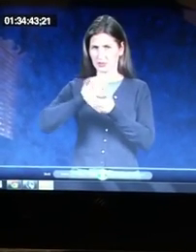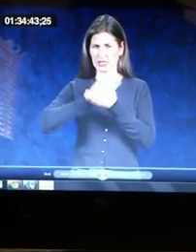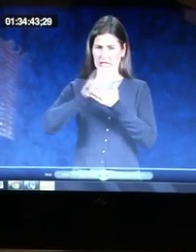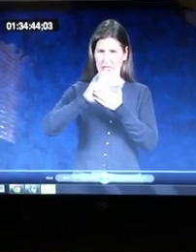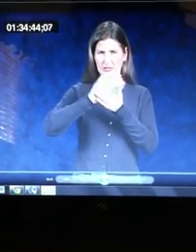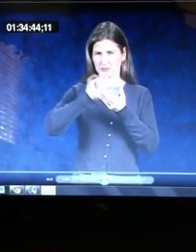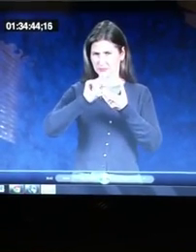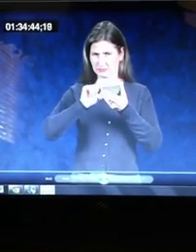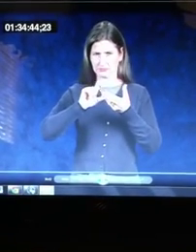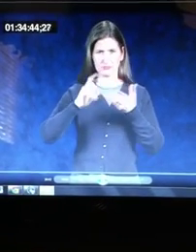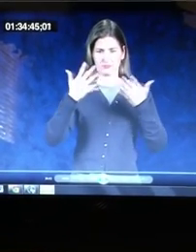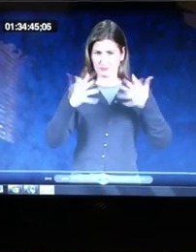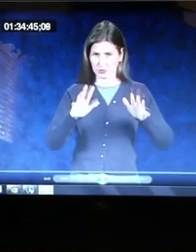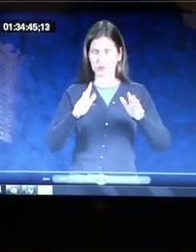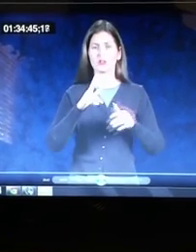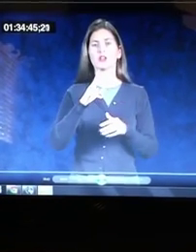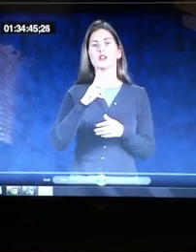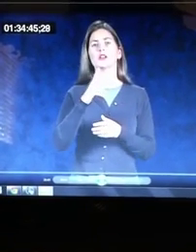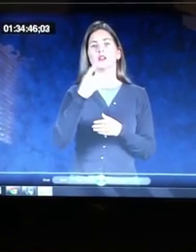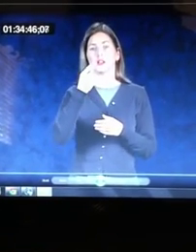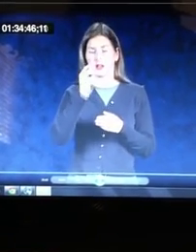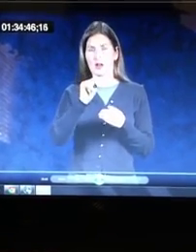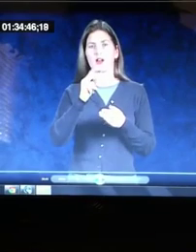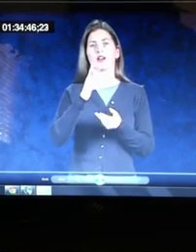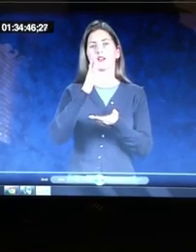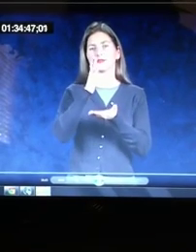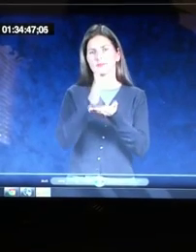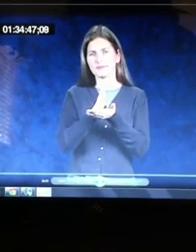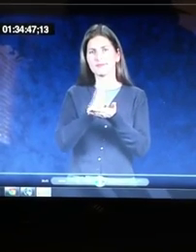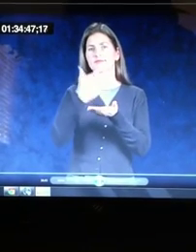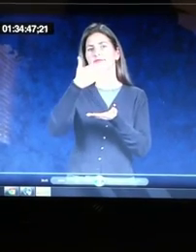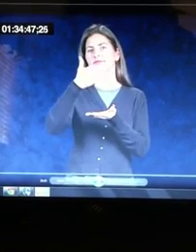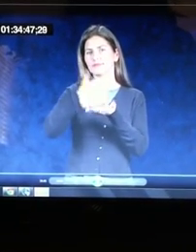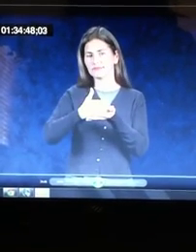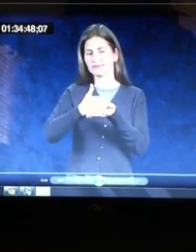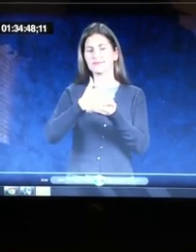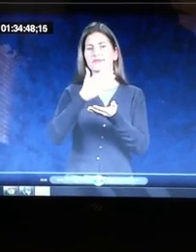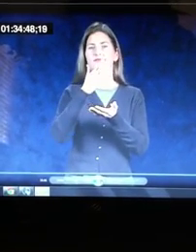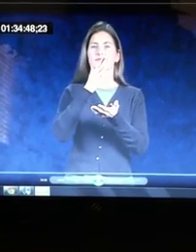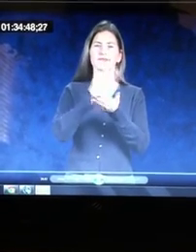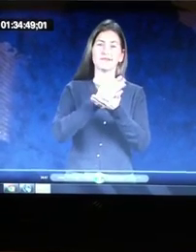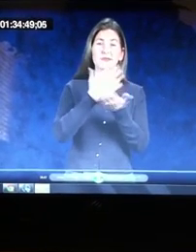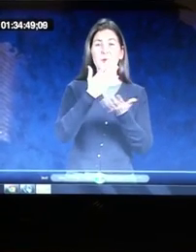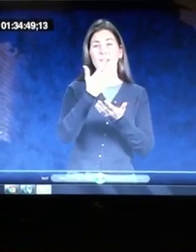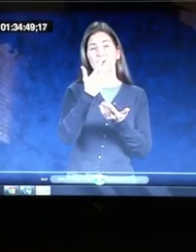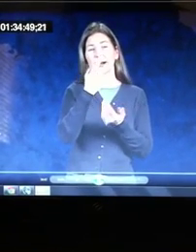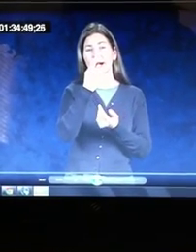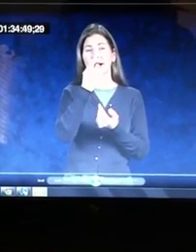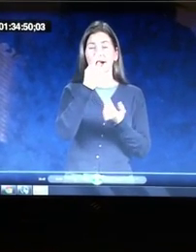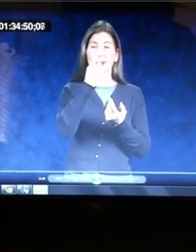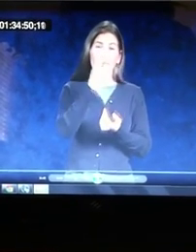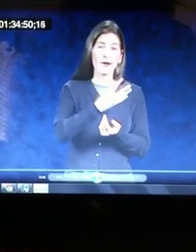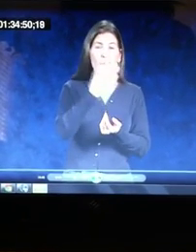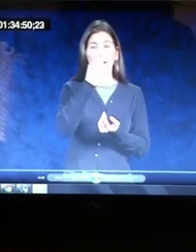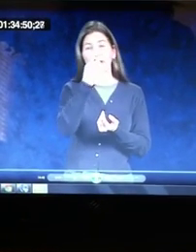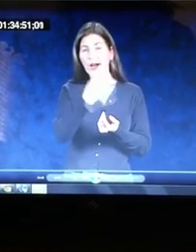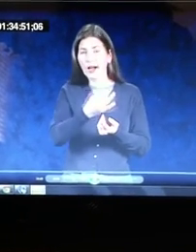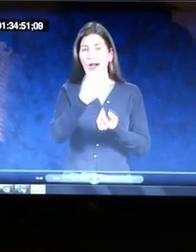is to peel the potatoes, wash them off, and then after that's all ready, then you'll go ahead and cut the potatoes in